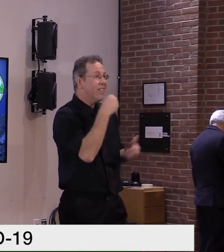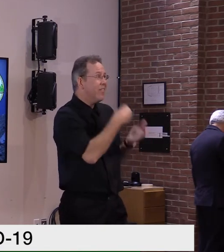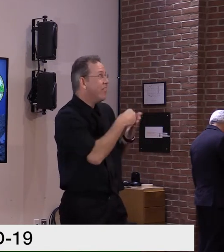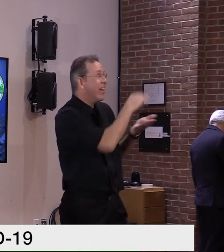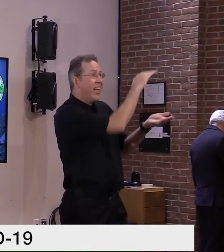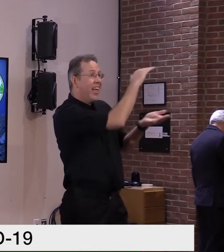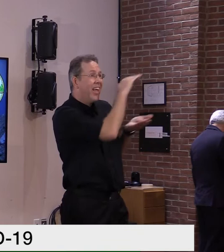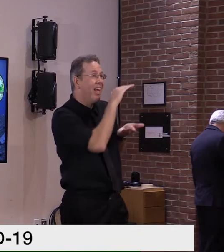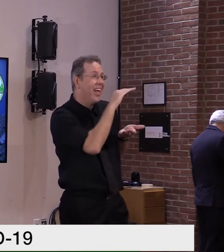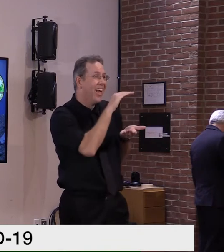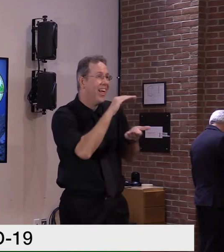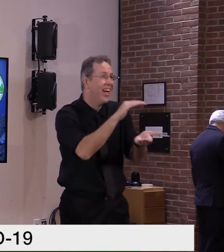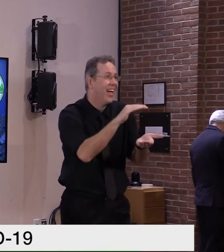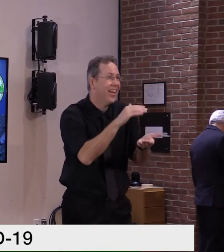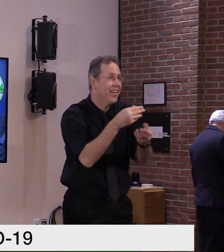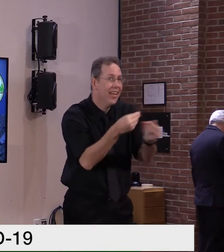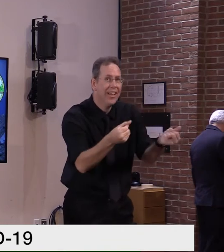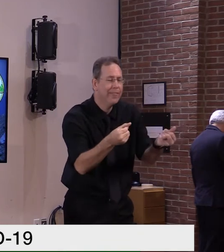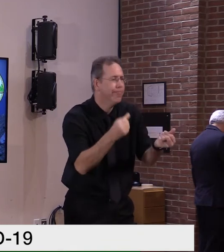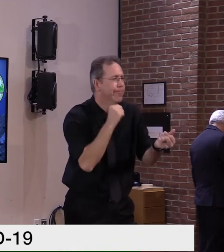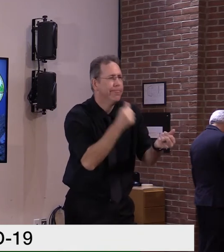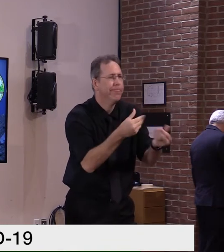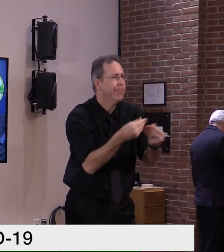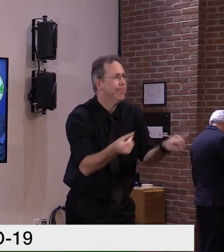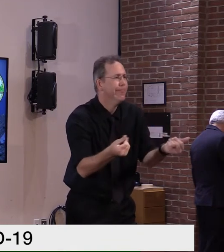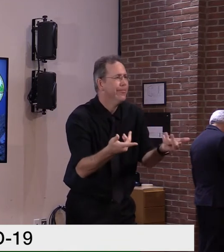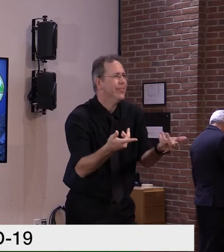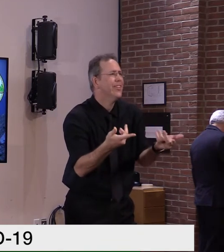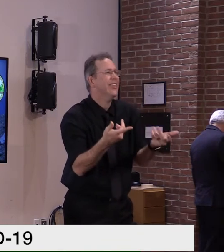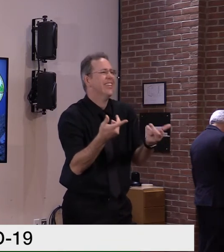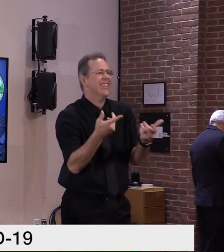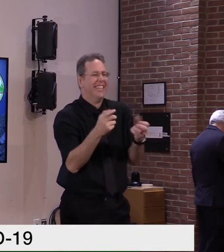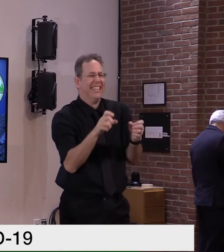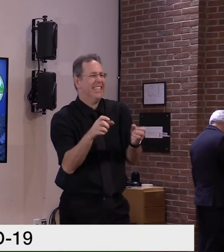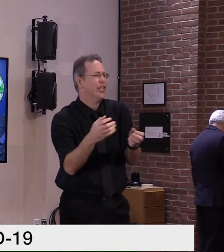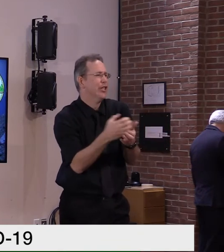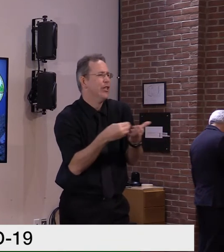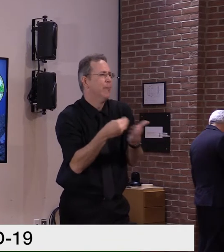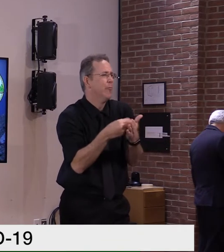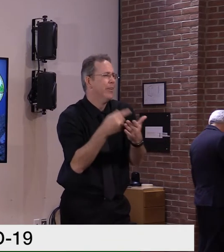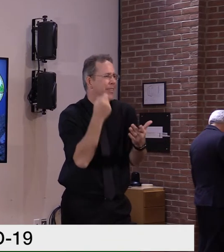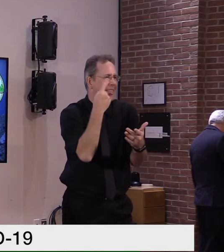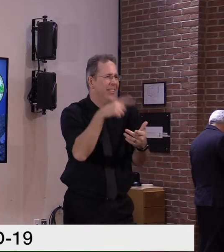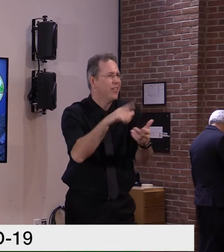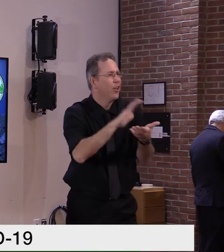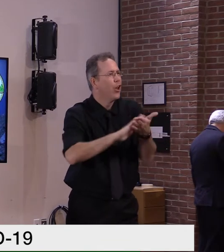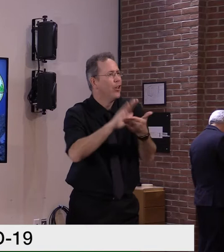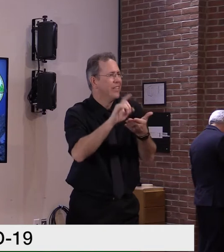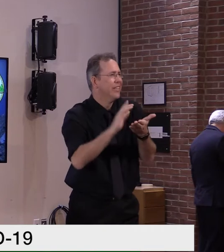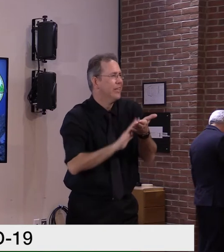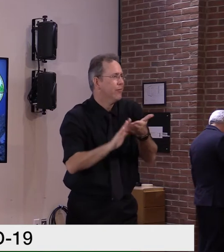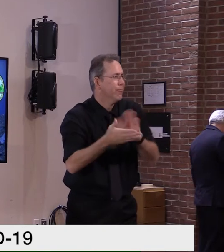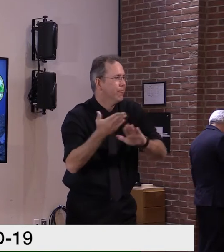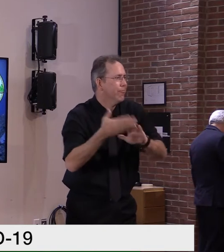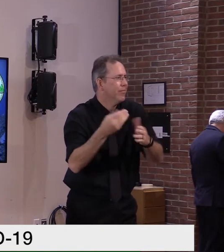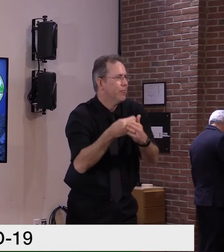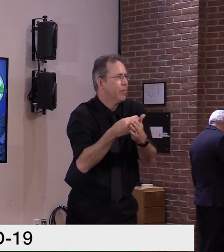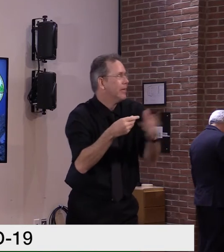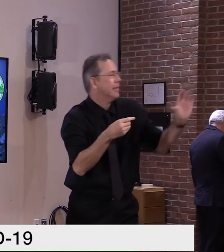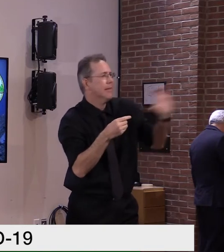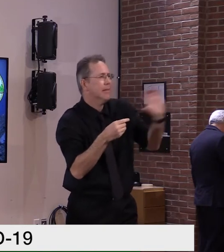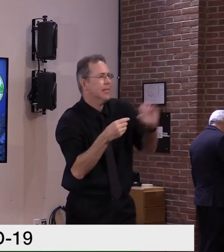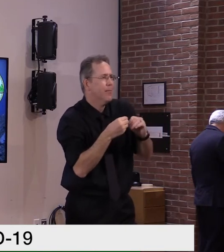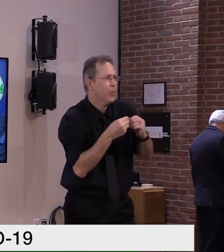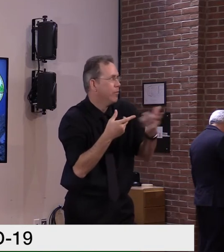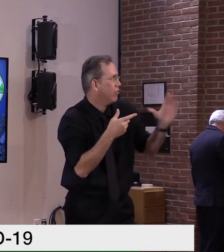on, the number of students, the income, the customers, so to speak, into their portfolio. Or